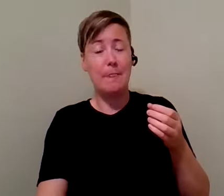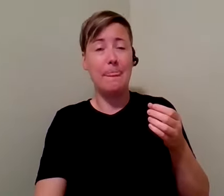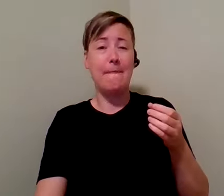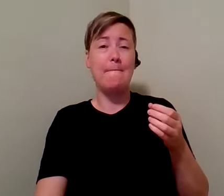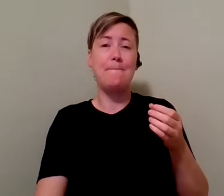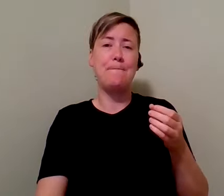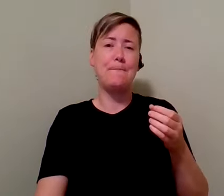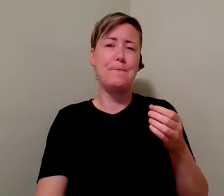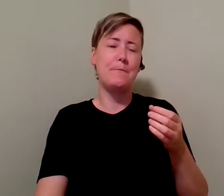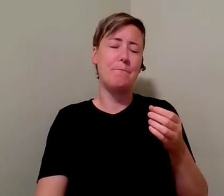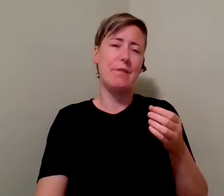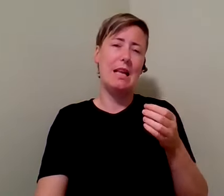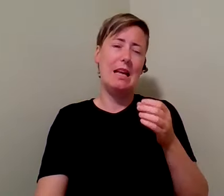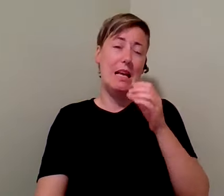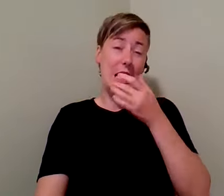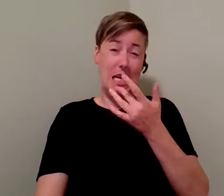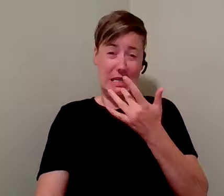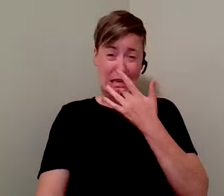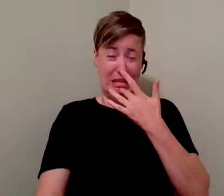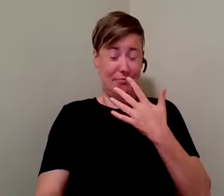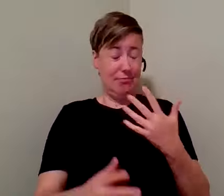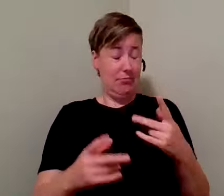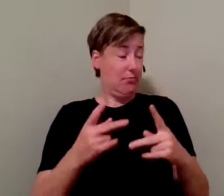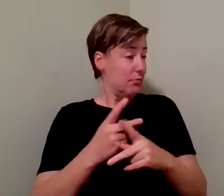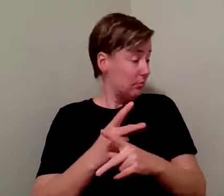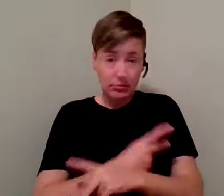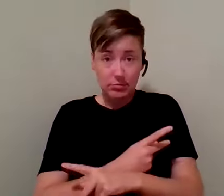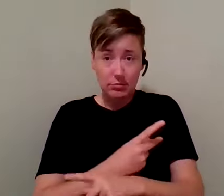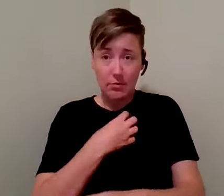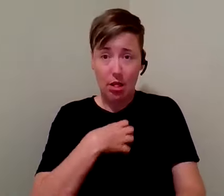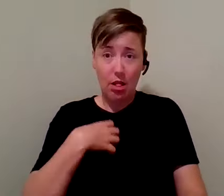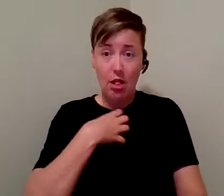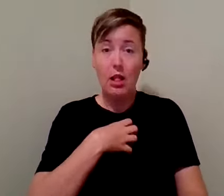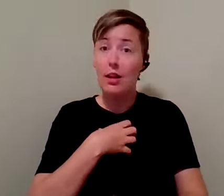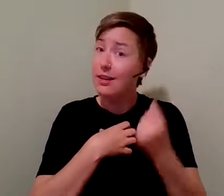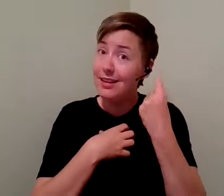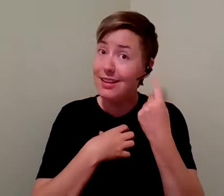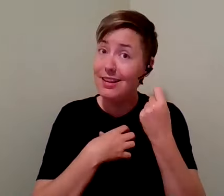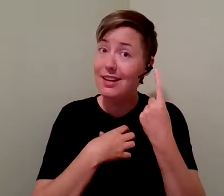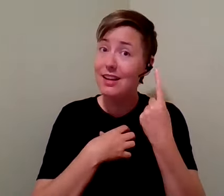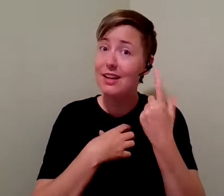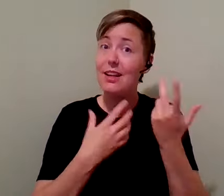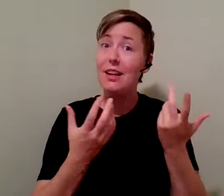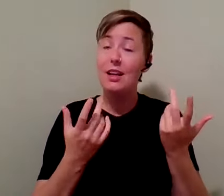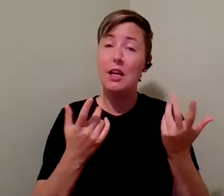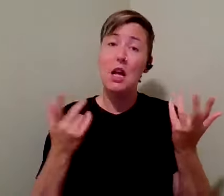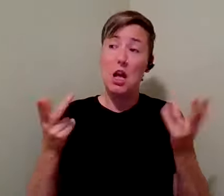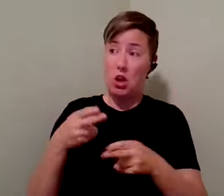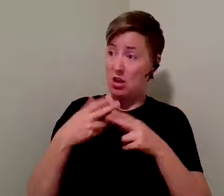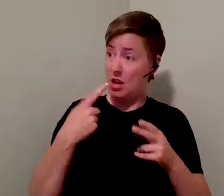And as I tasted it, it tasted even worse going down. But I was a real man, so I wasn't going to let the other